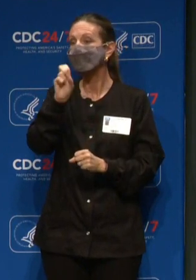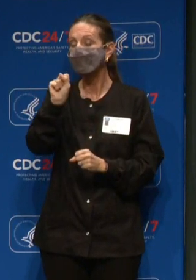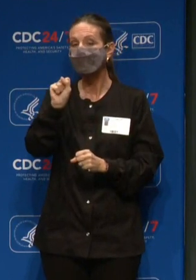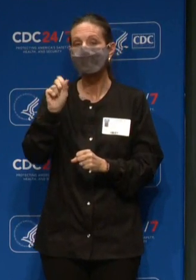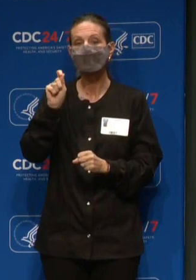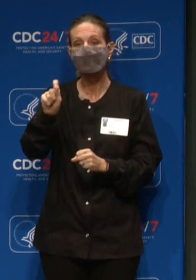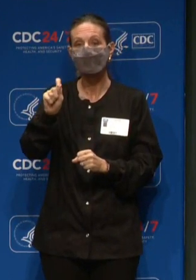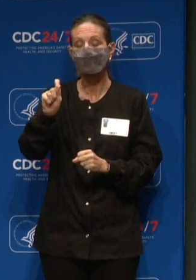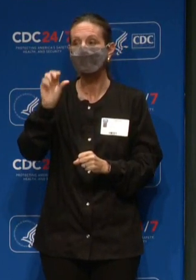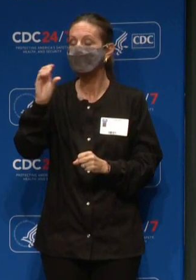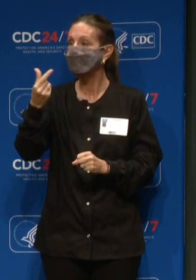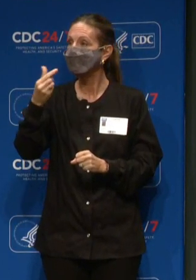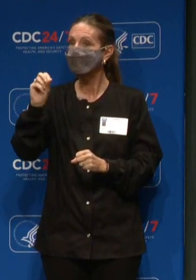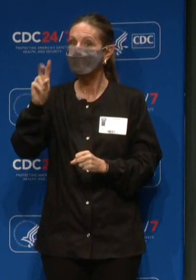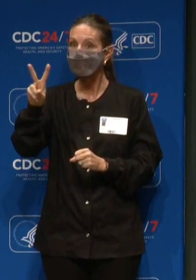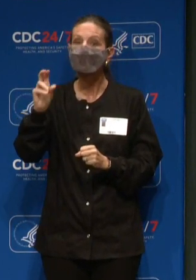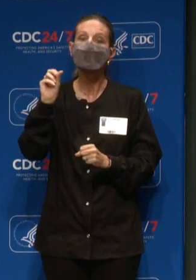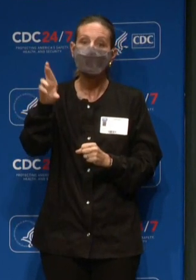to